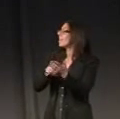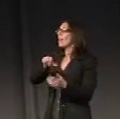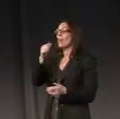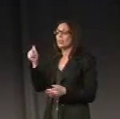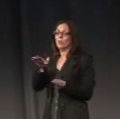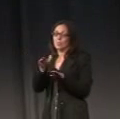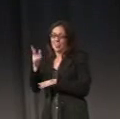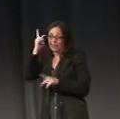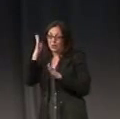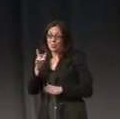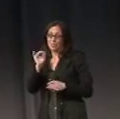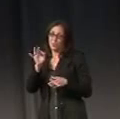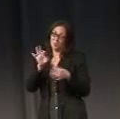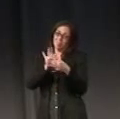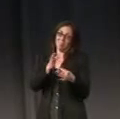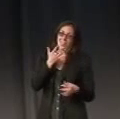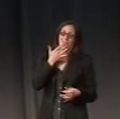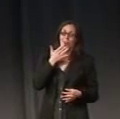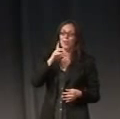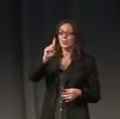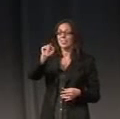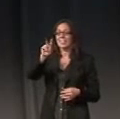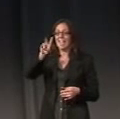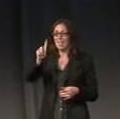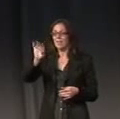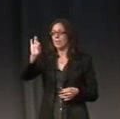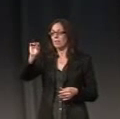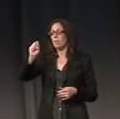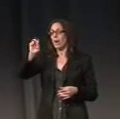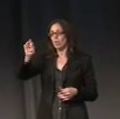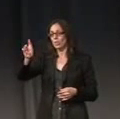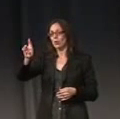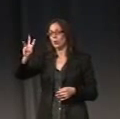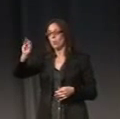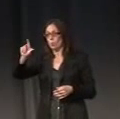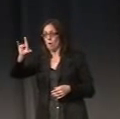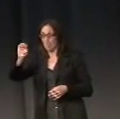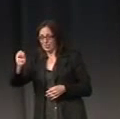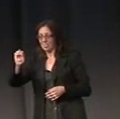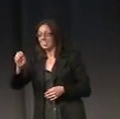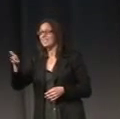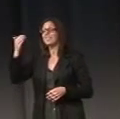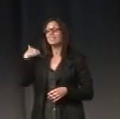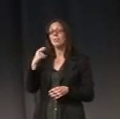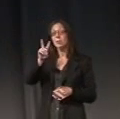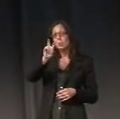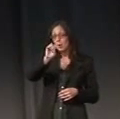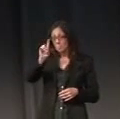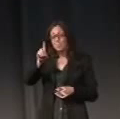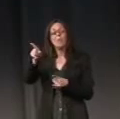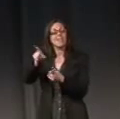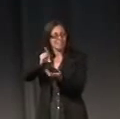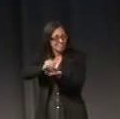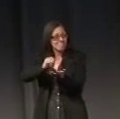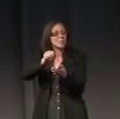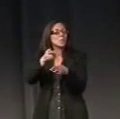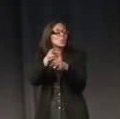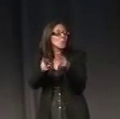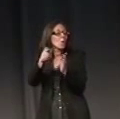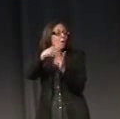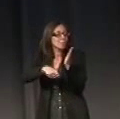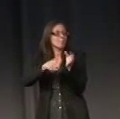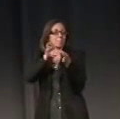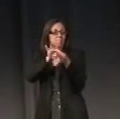Wallace. In 2001, Wallace published a short piece on Wittgenstein, which later appeared in